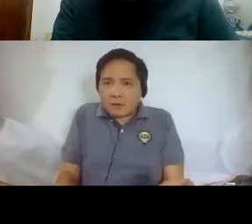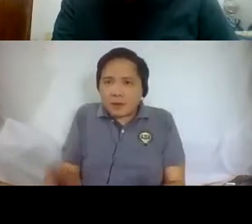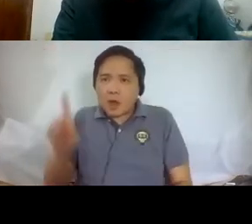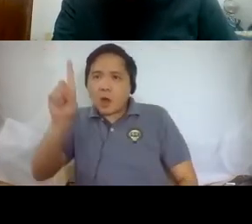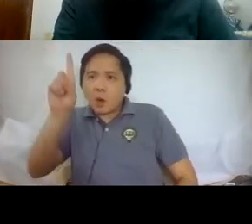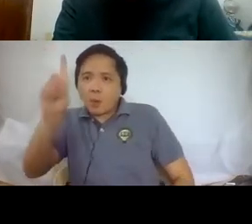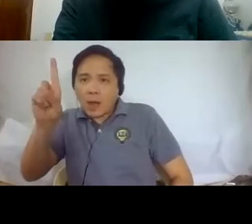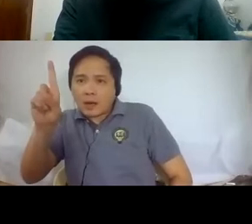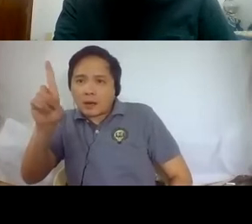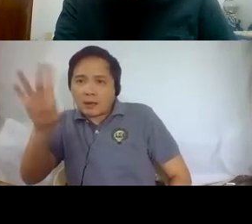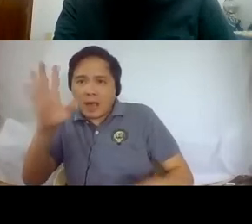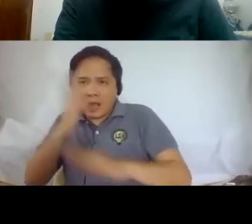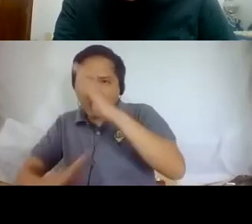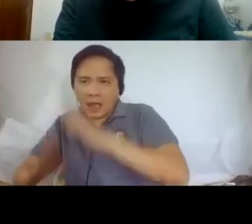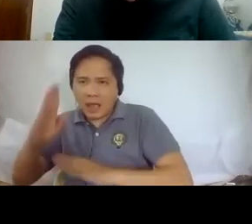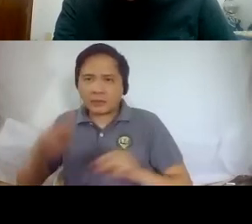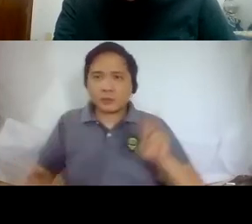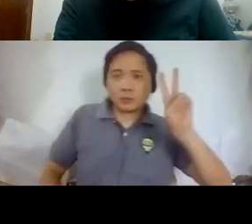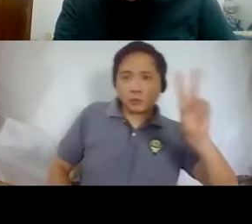and two-handed signs.